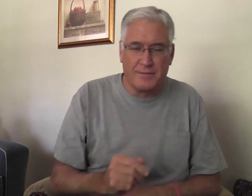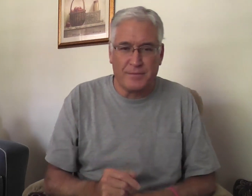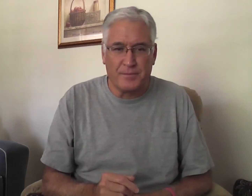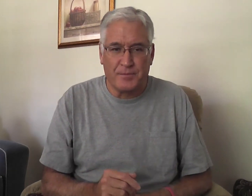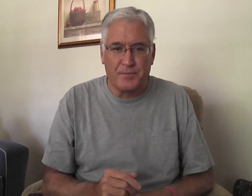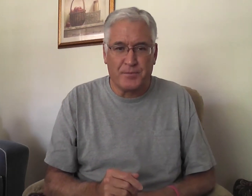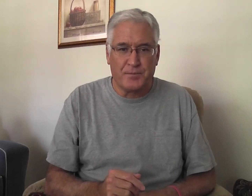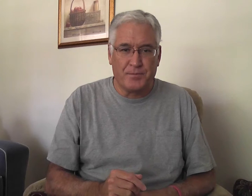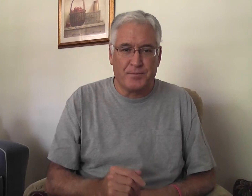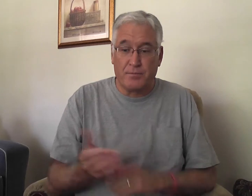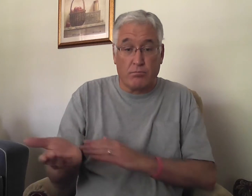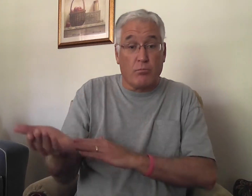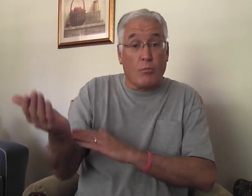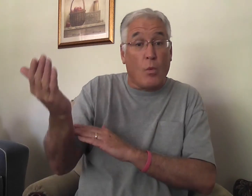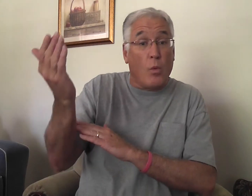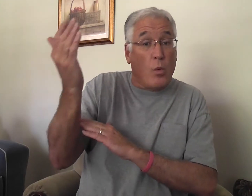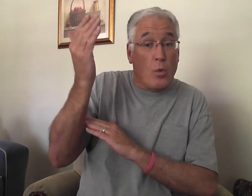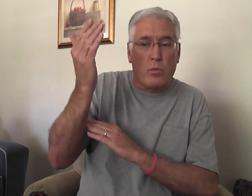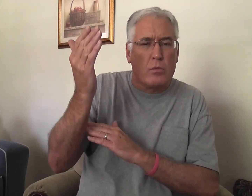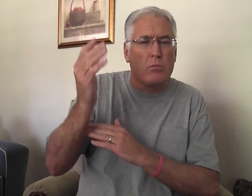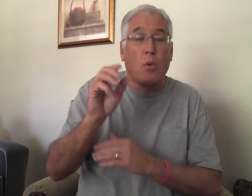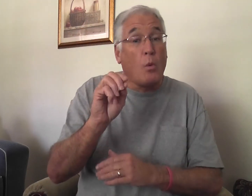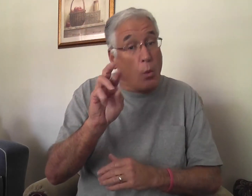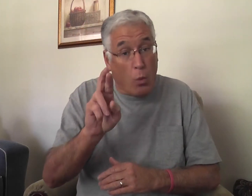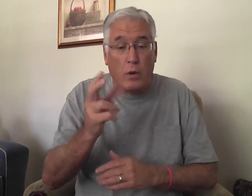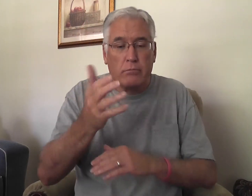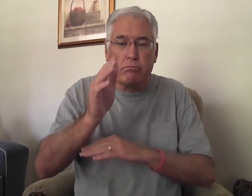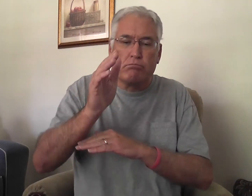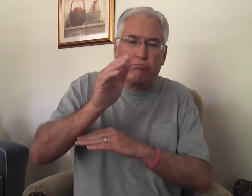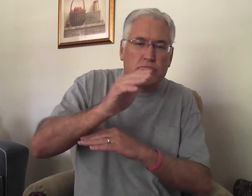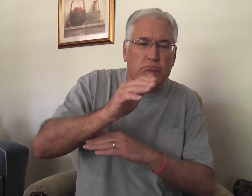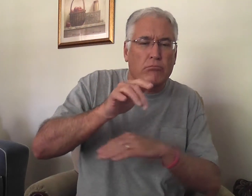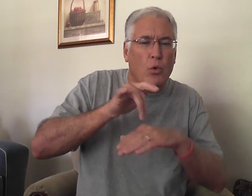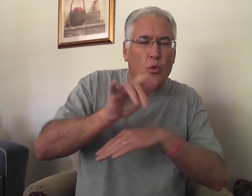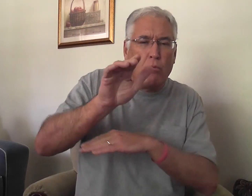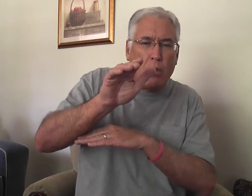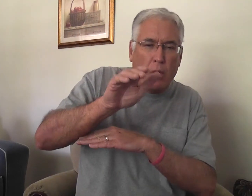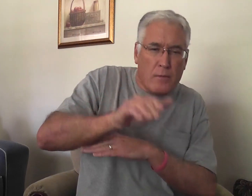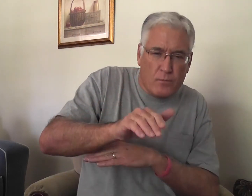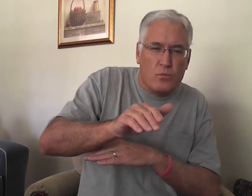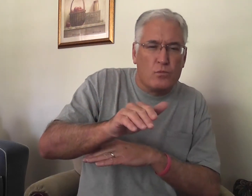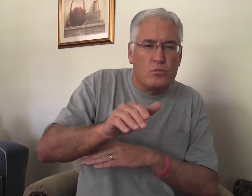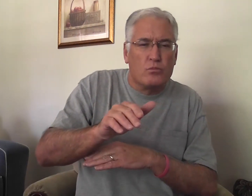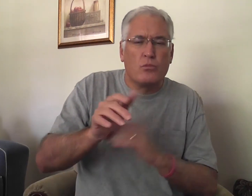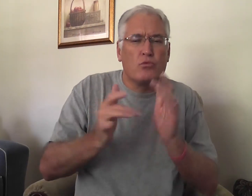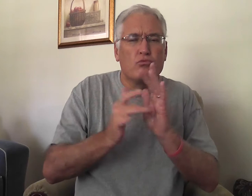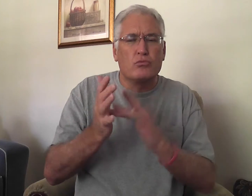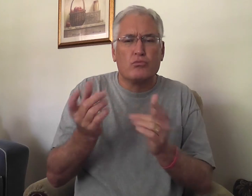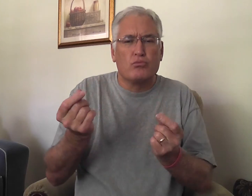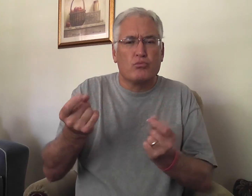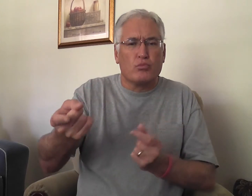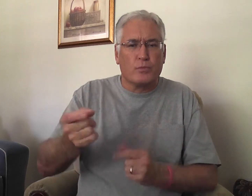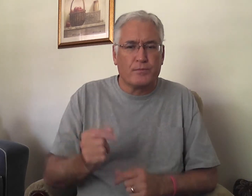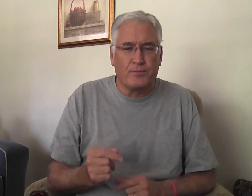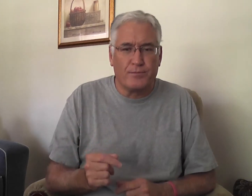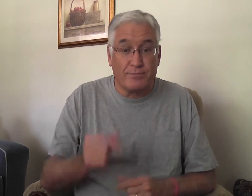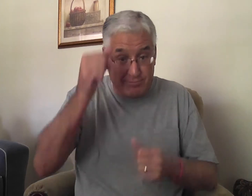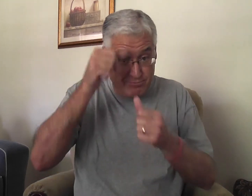area through the evening. That morning, or in the early afternoon, what what was Jesus